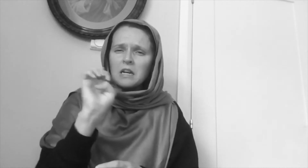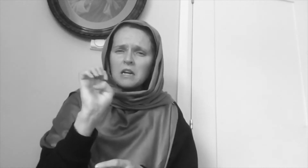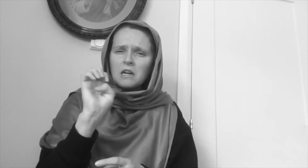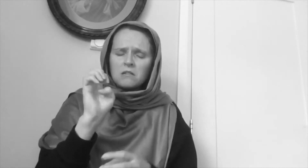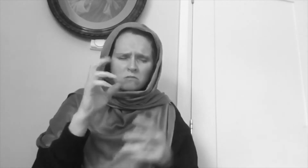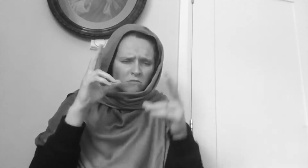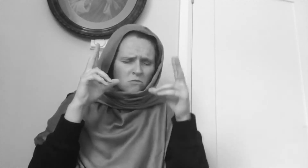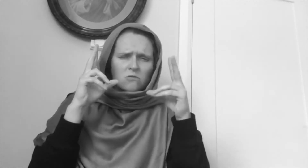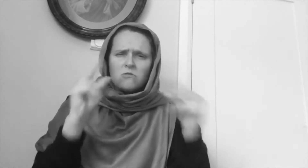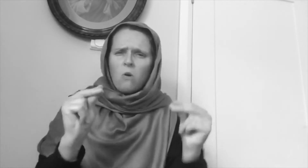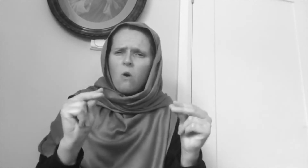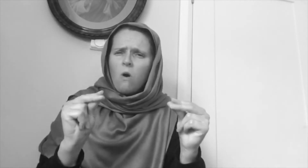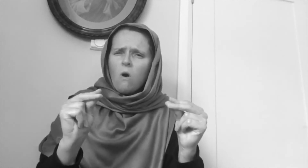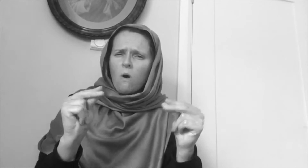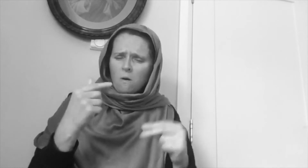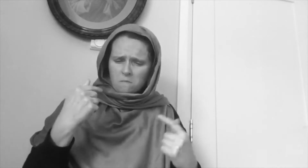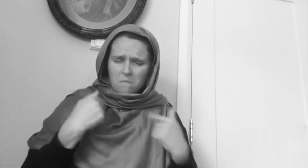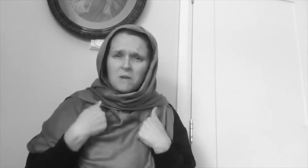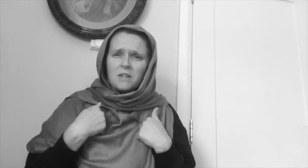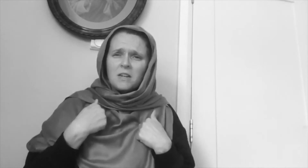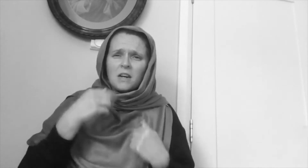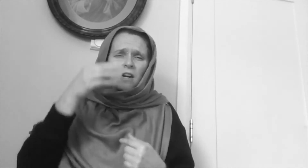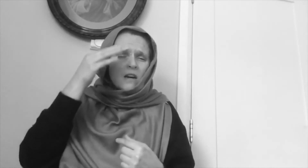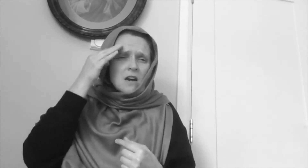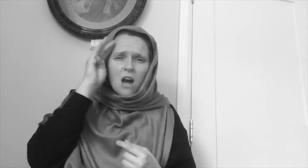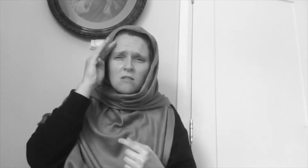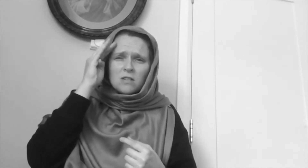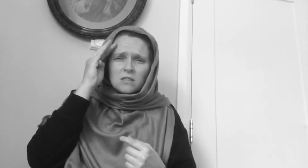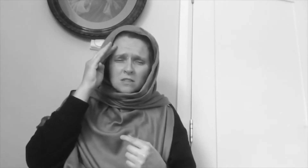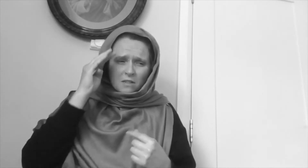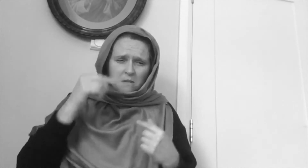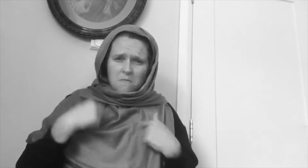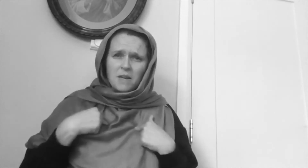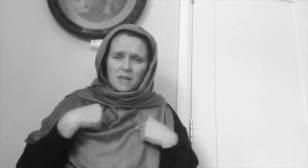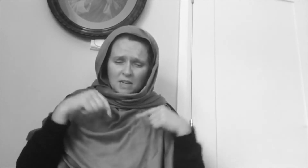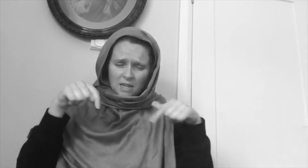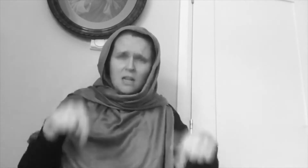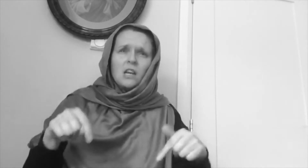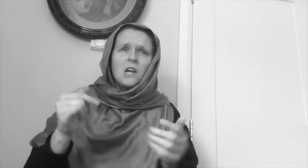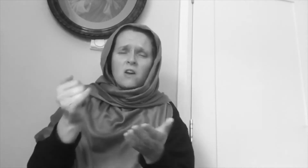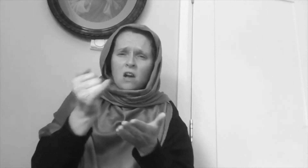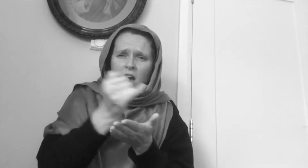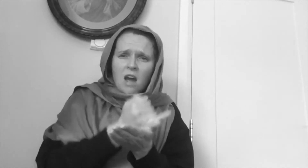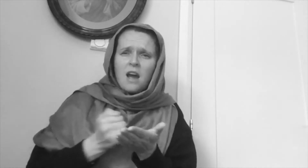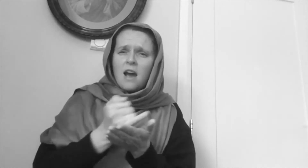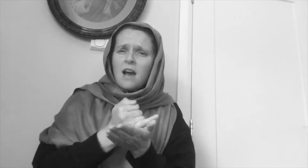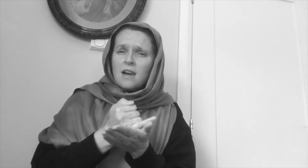This letter's in English. No. I'm Irish. I'm here on the island of